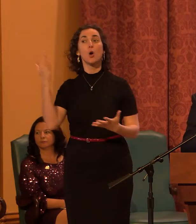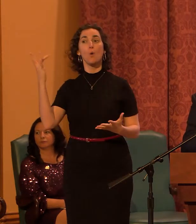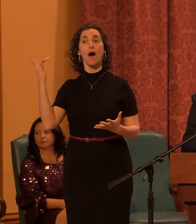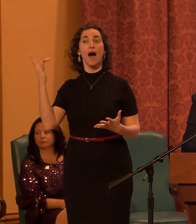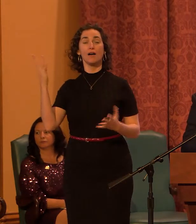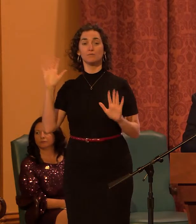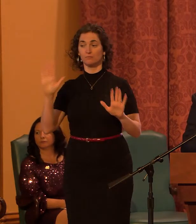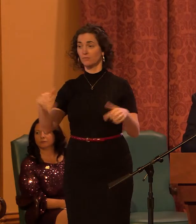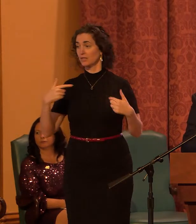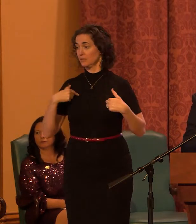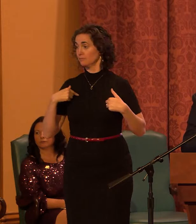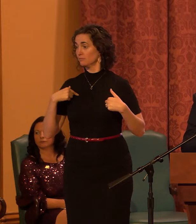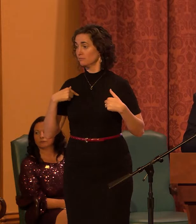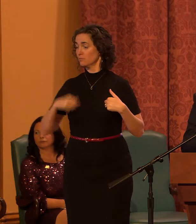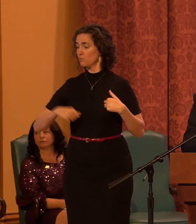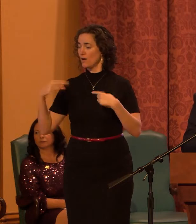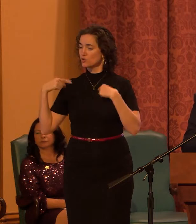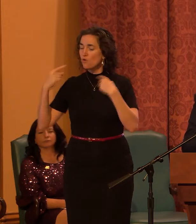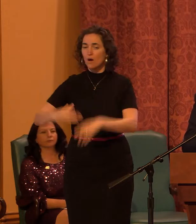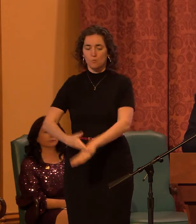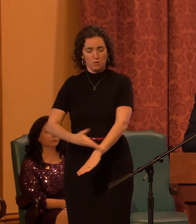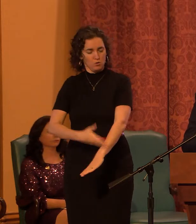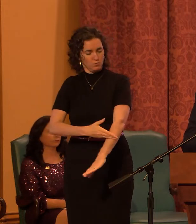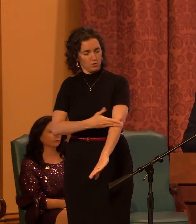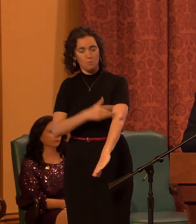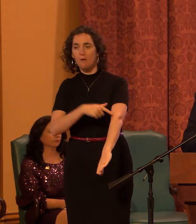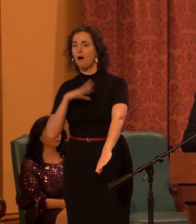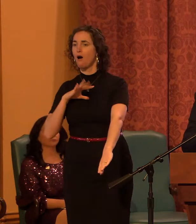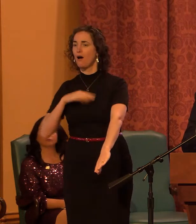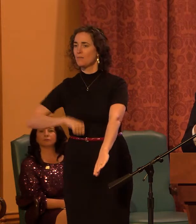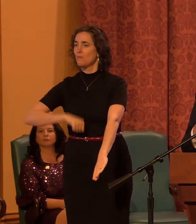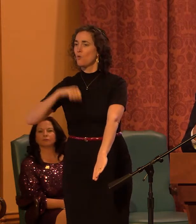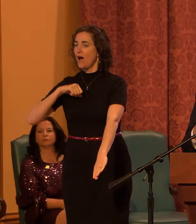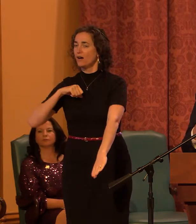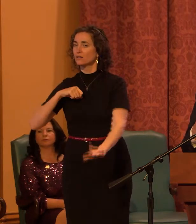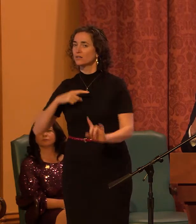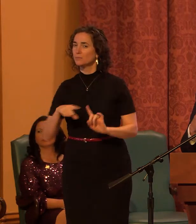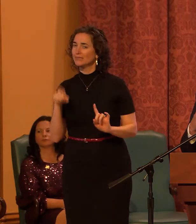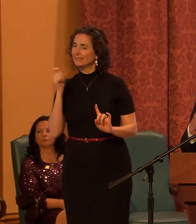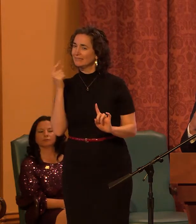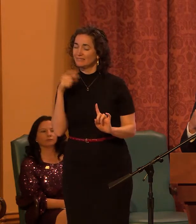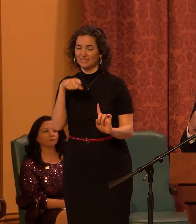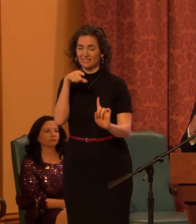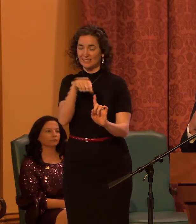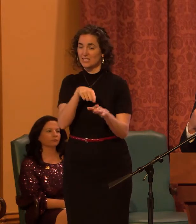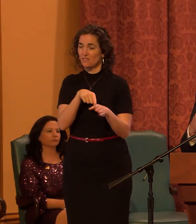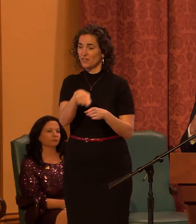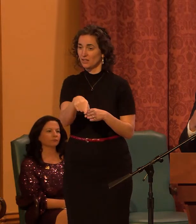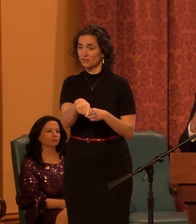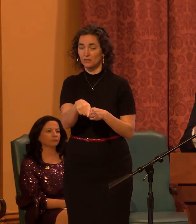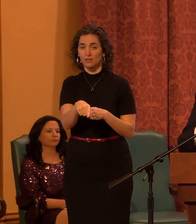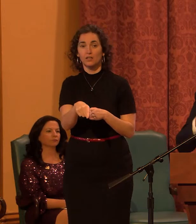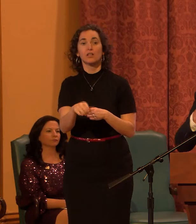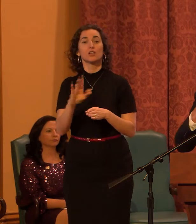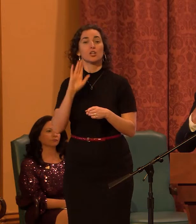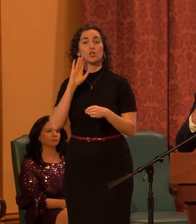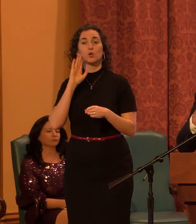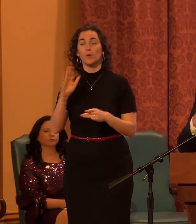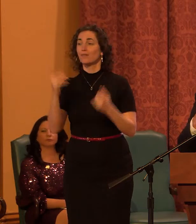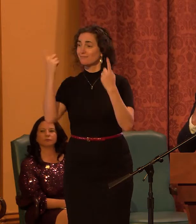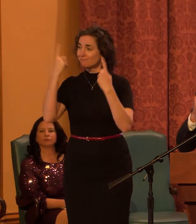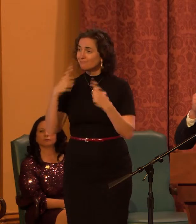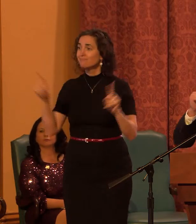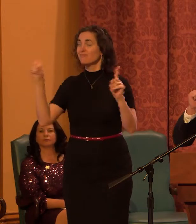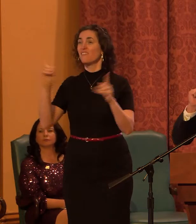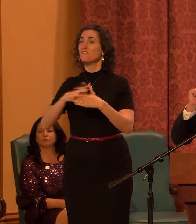very proud of the progress that we've made, this is one of those areas where we will never spike the ball in the end